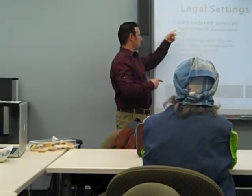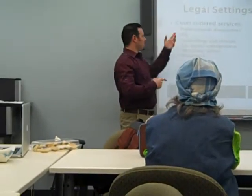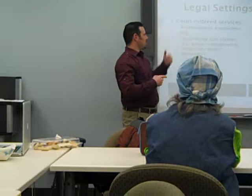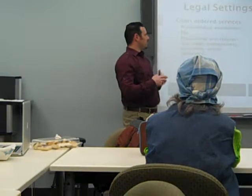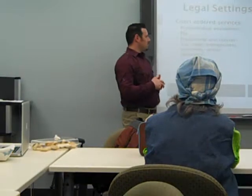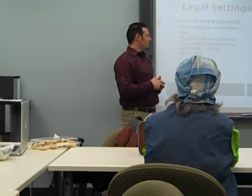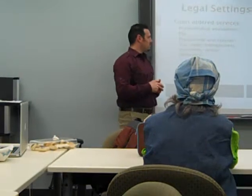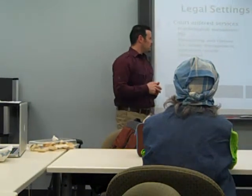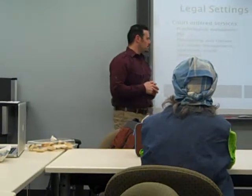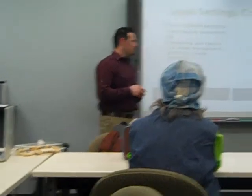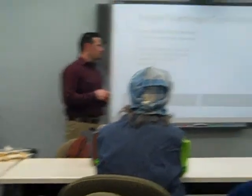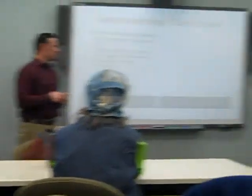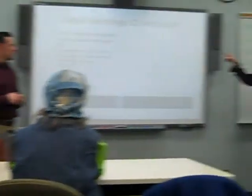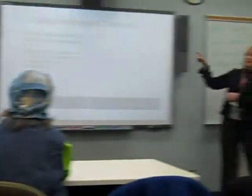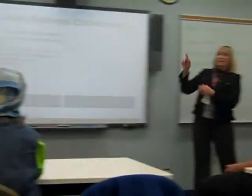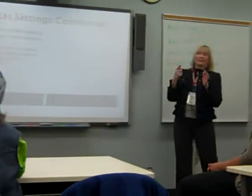That's what the meaning of that is.